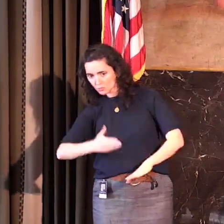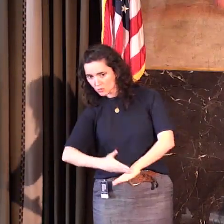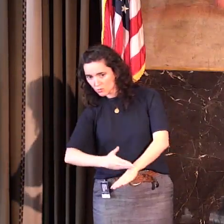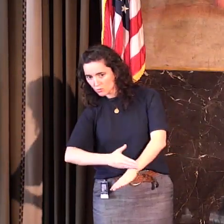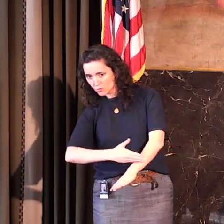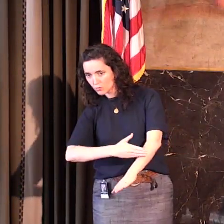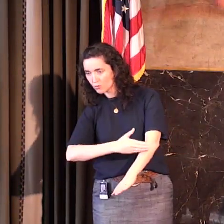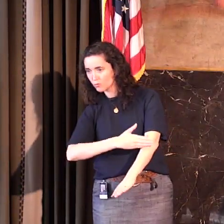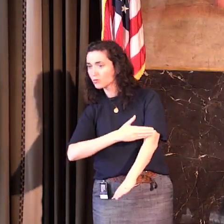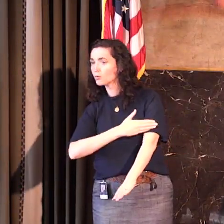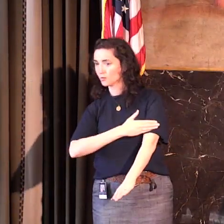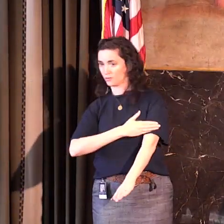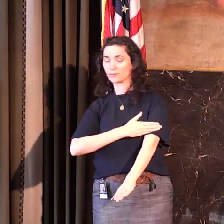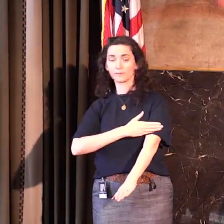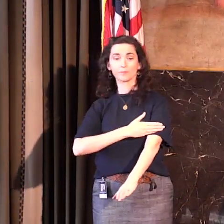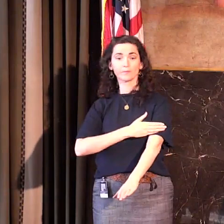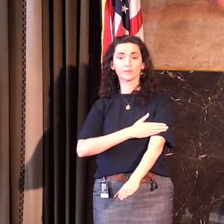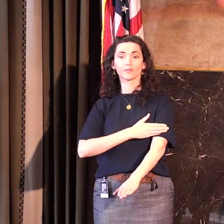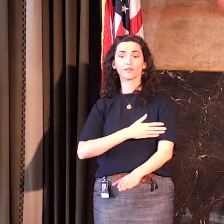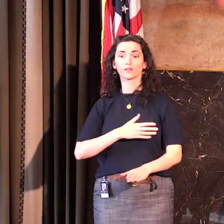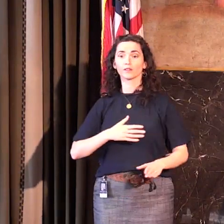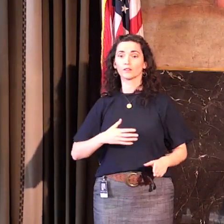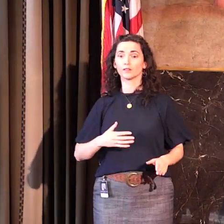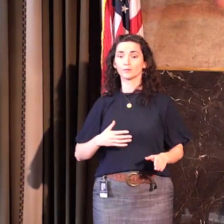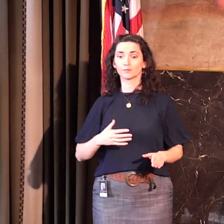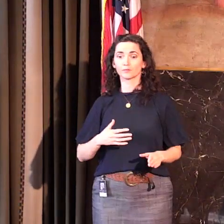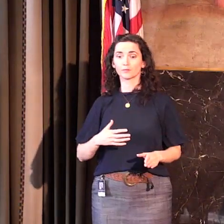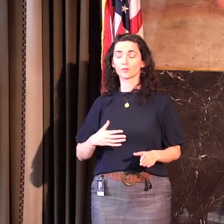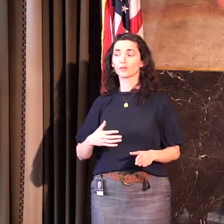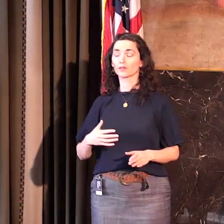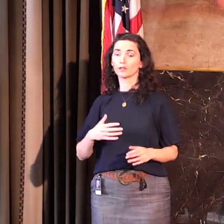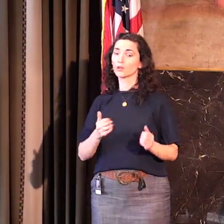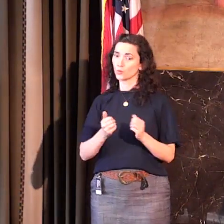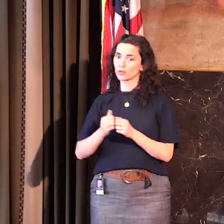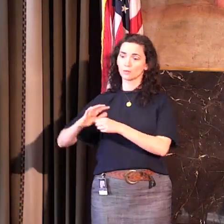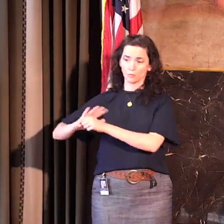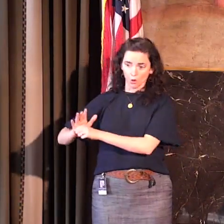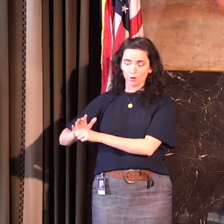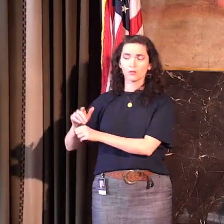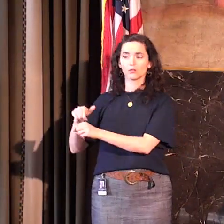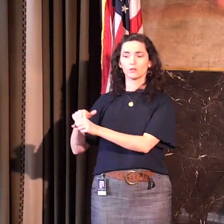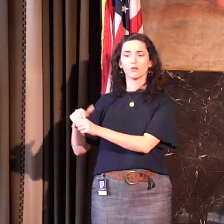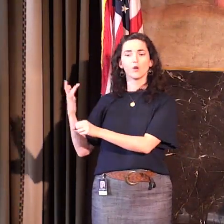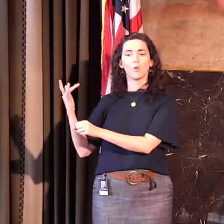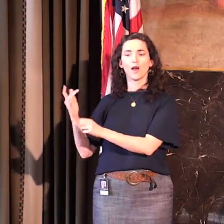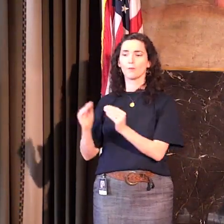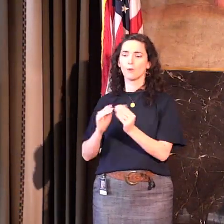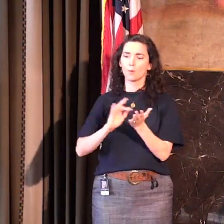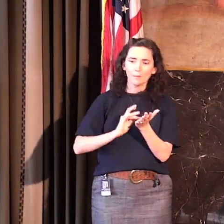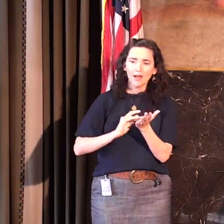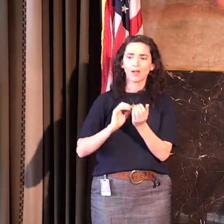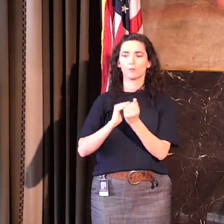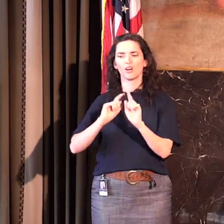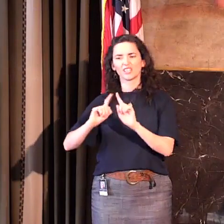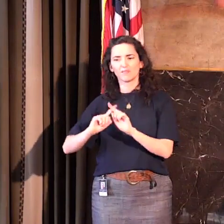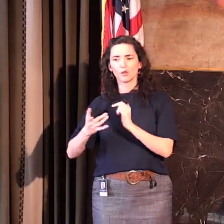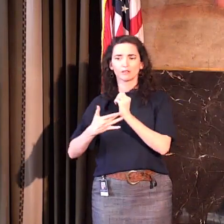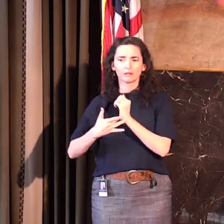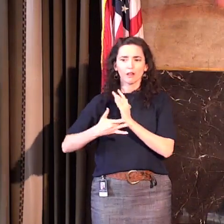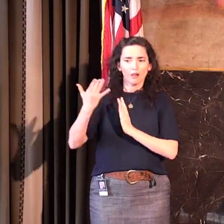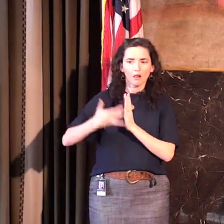across the board, including the pandemic, as even more pharmaceutical interventions and other measures are developed as